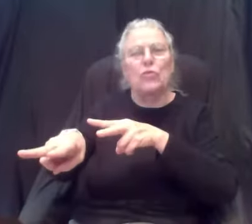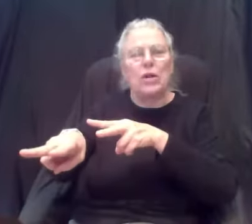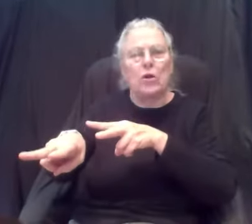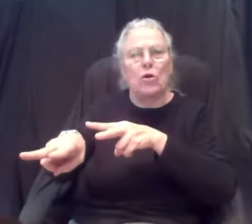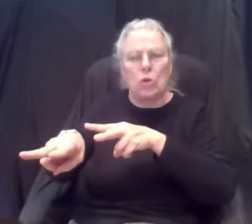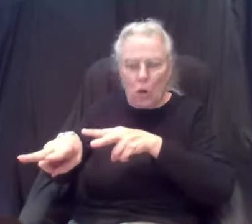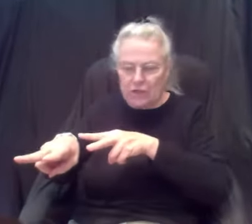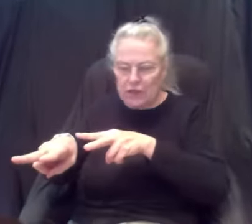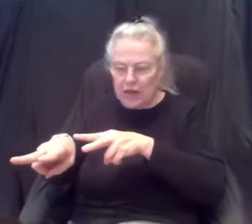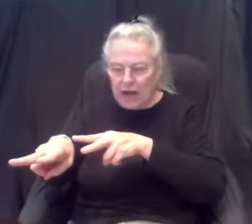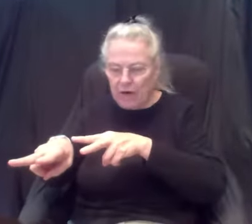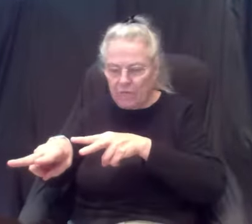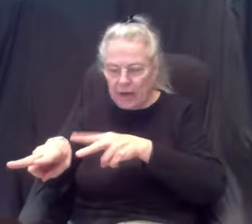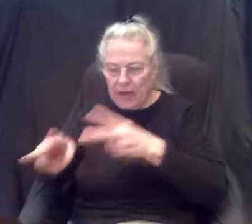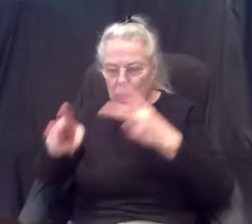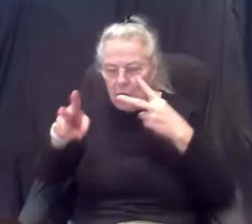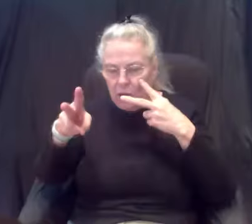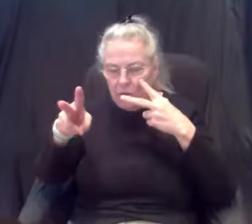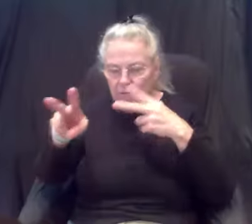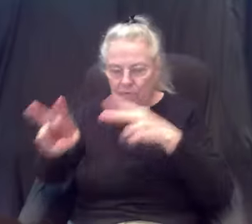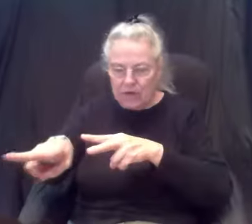going to watch it carefully. Vigil.